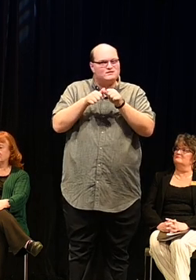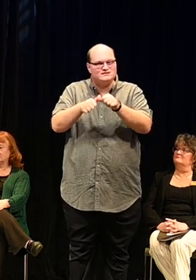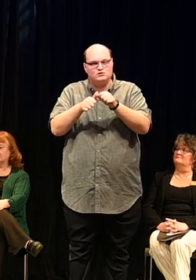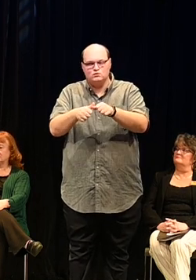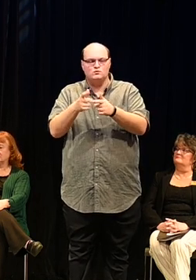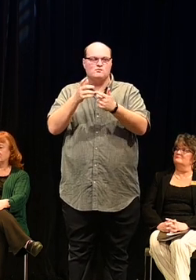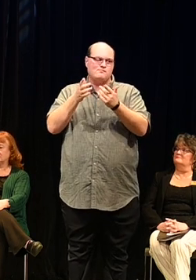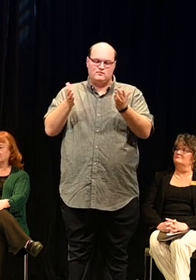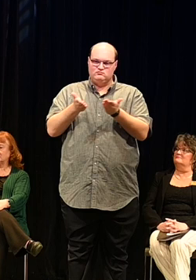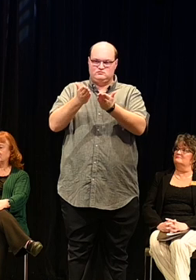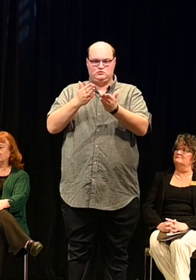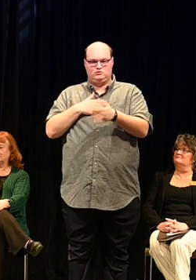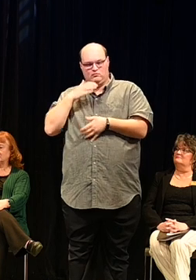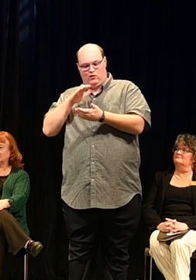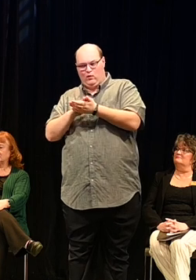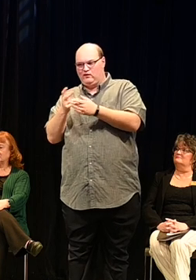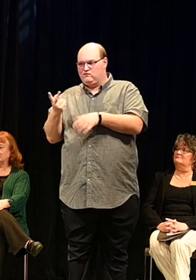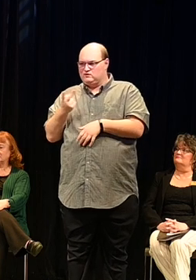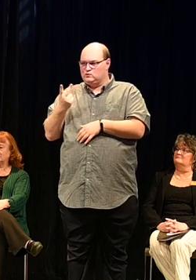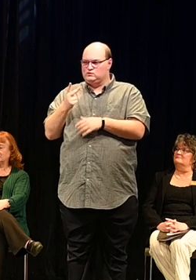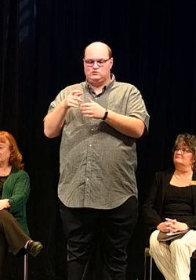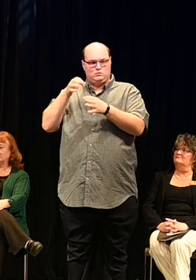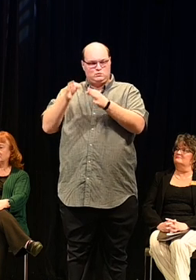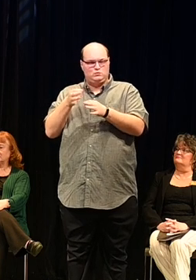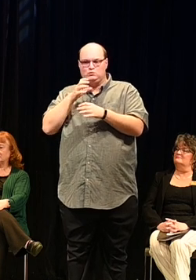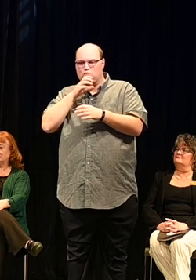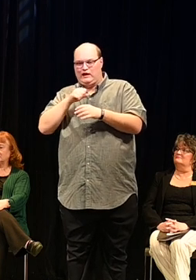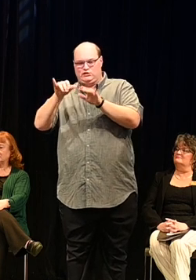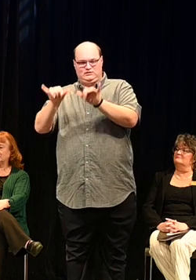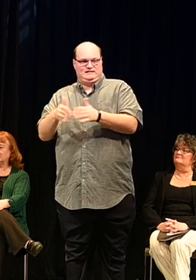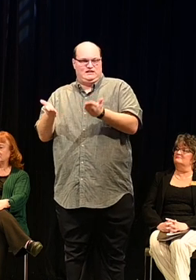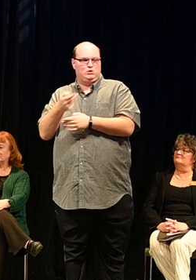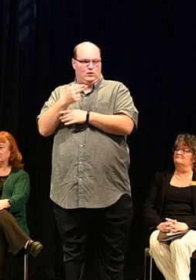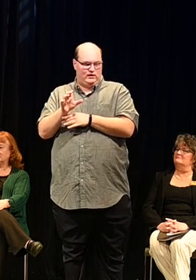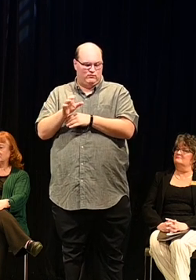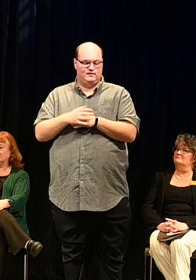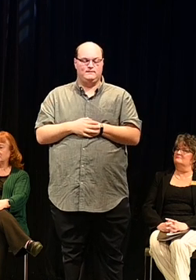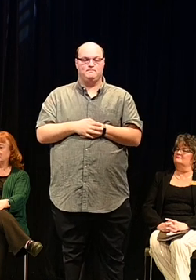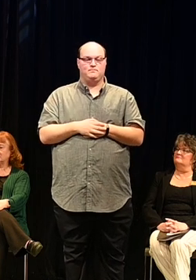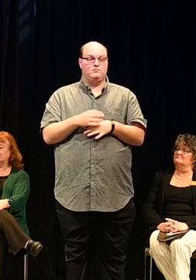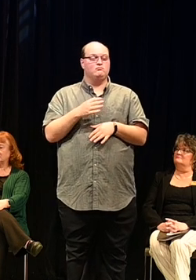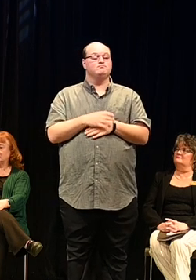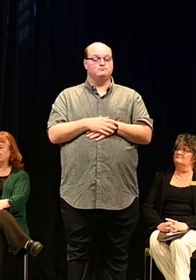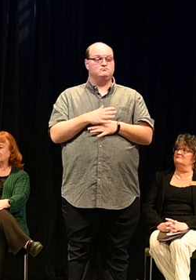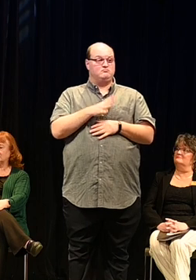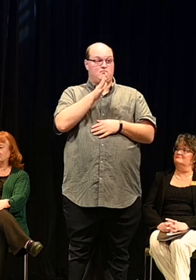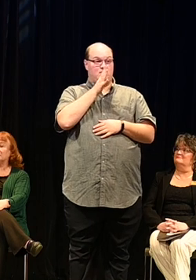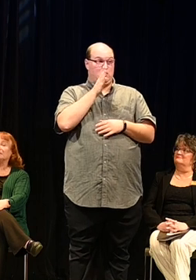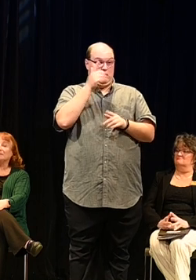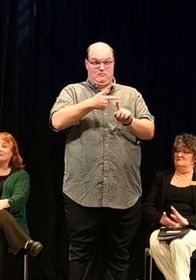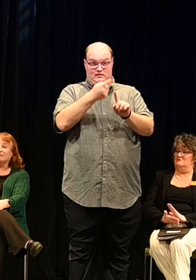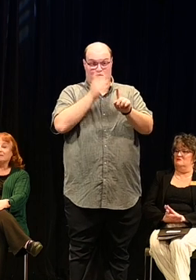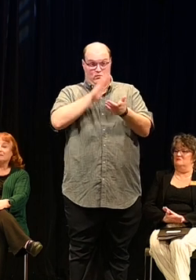be presented to me and my wife as we choose to age in place. My mother, who turns 100